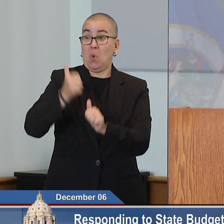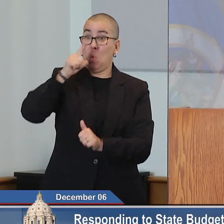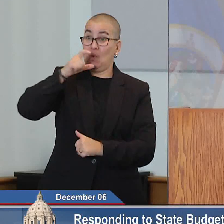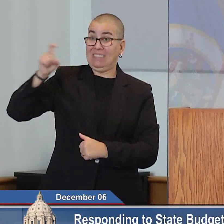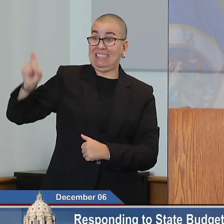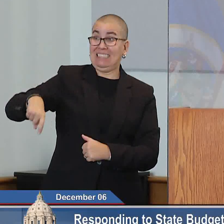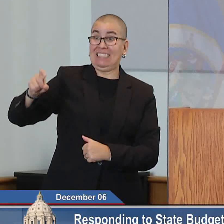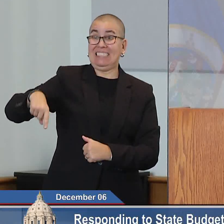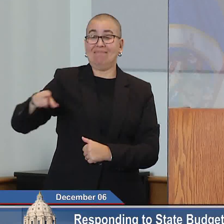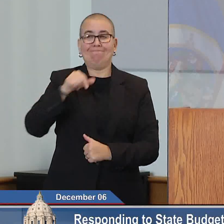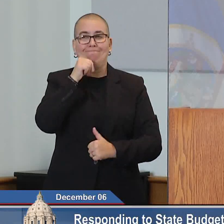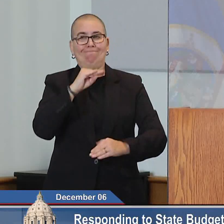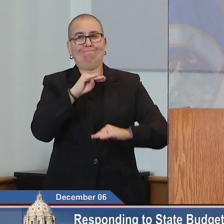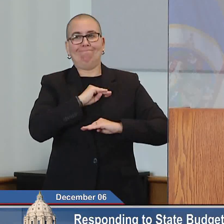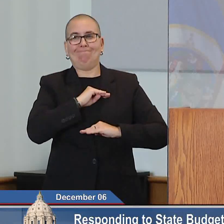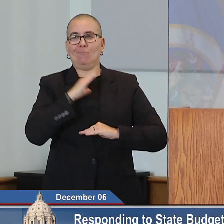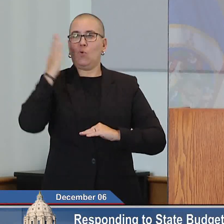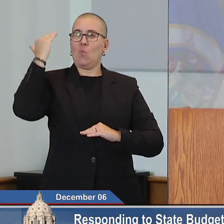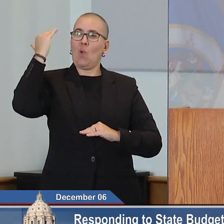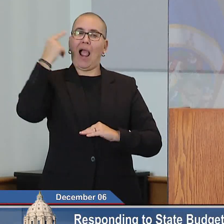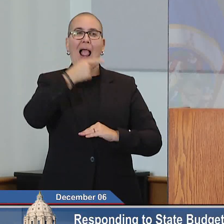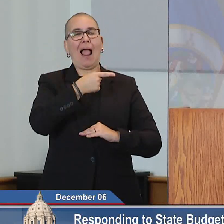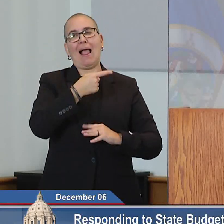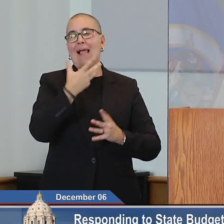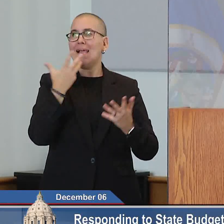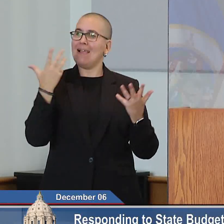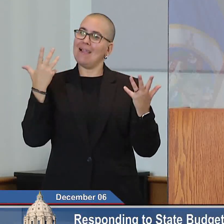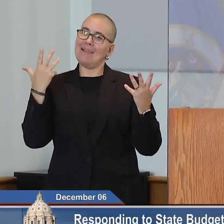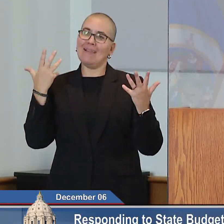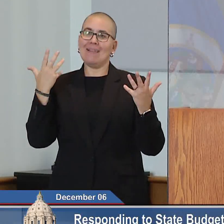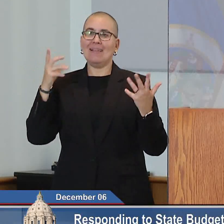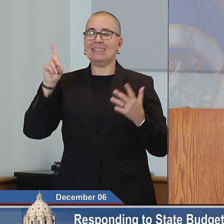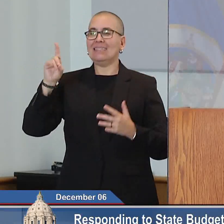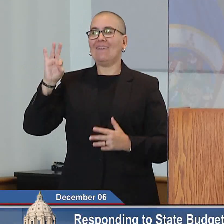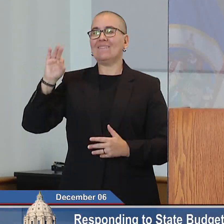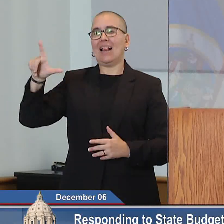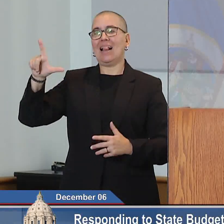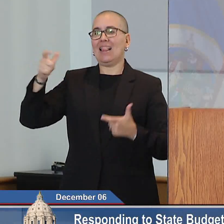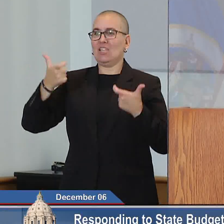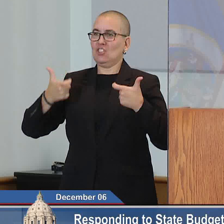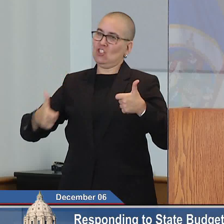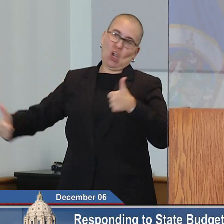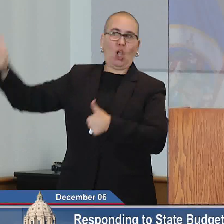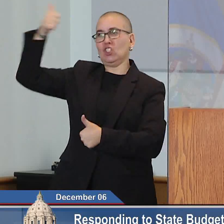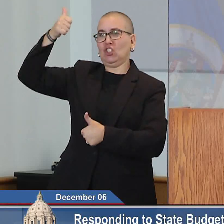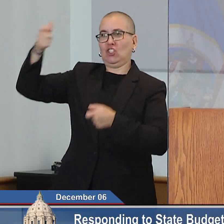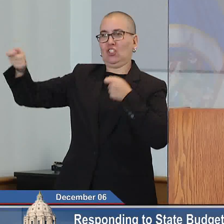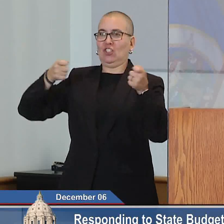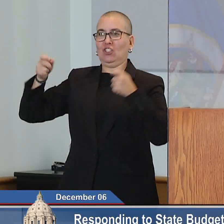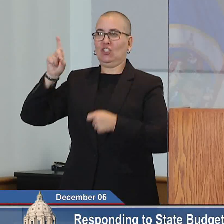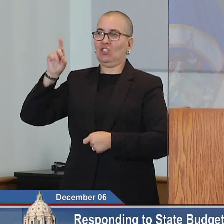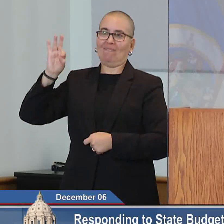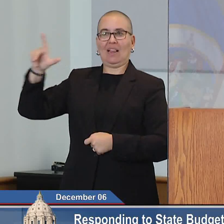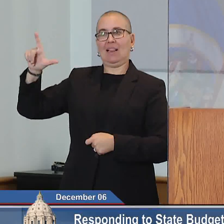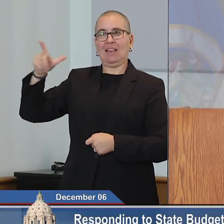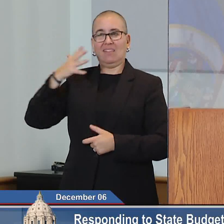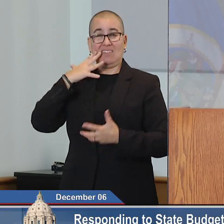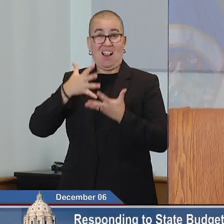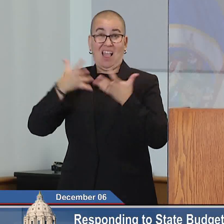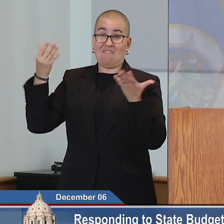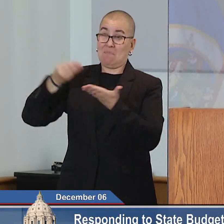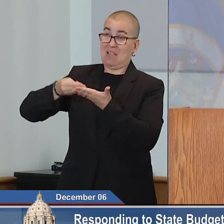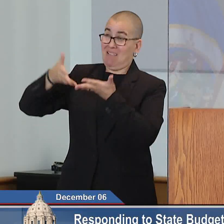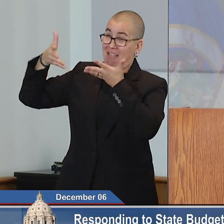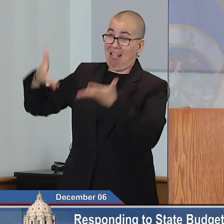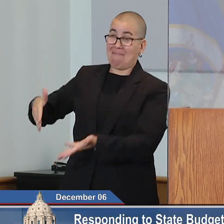you've got a humongous number here and you've got DFLers in charge. Is there so much money available that you're not going to have to say no very often? We